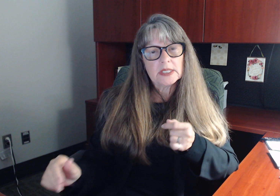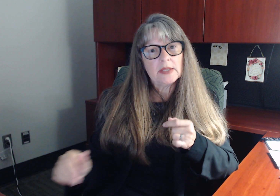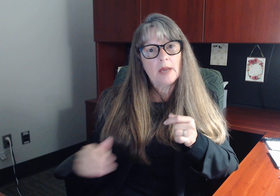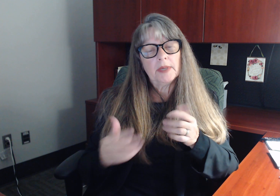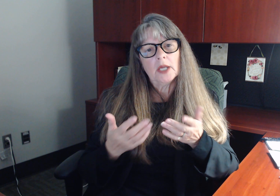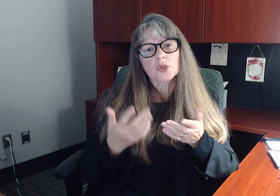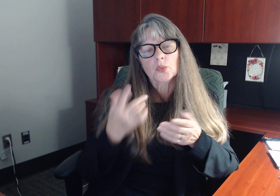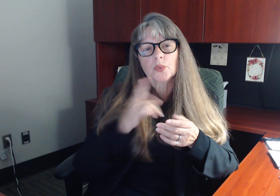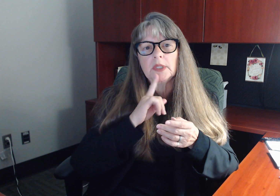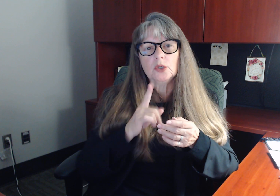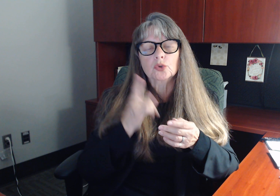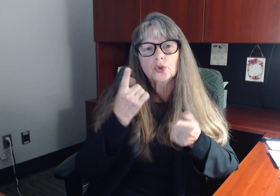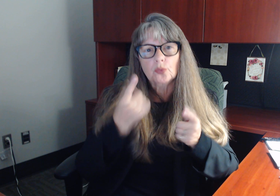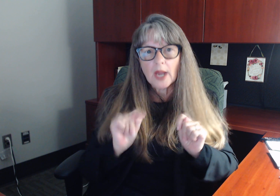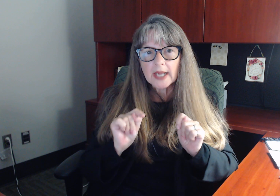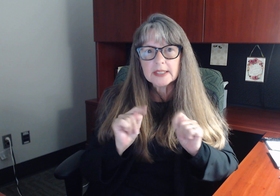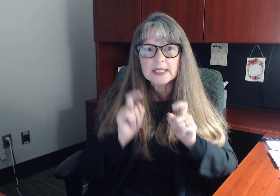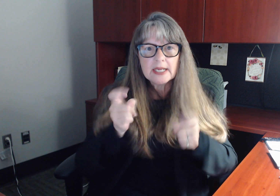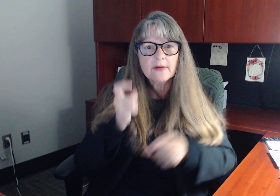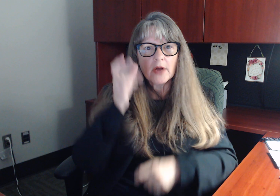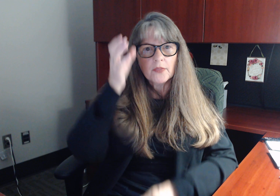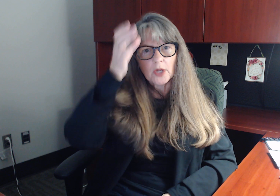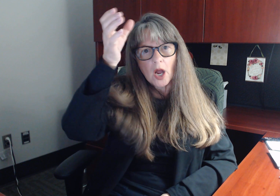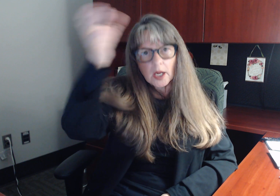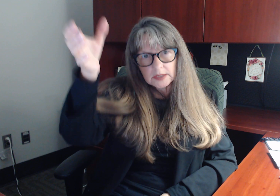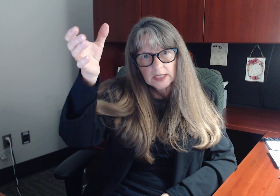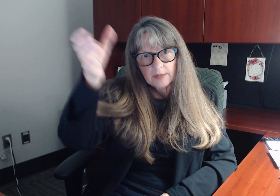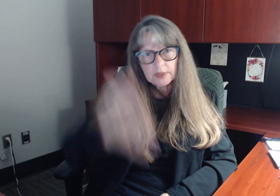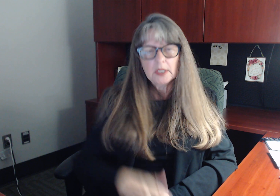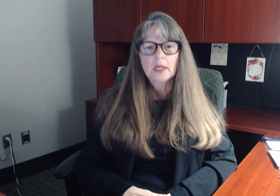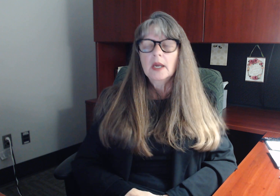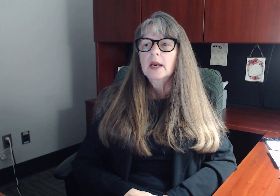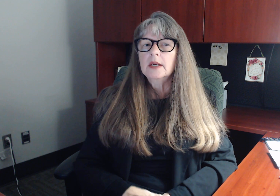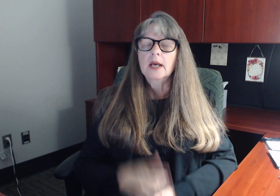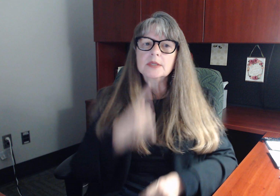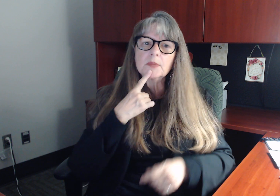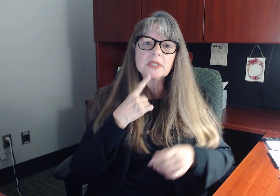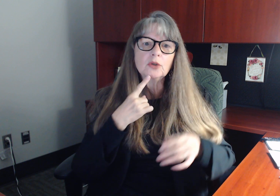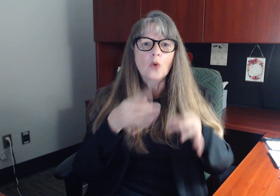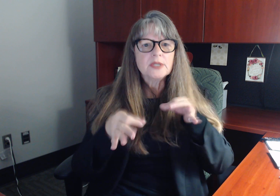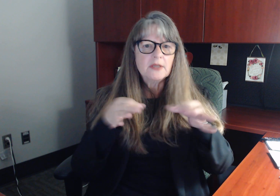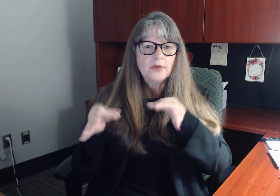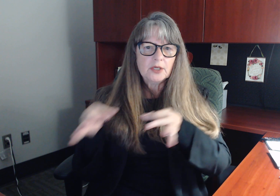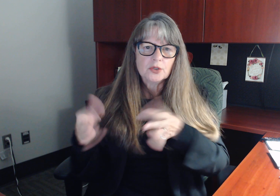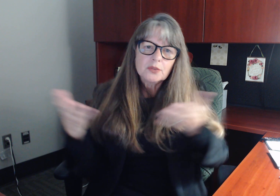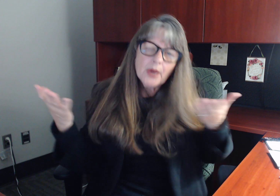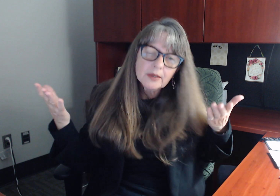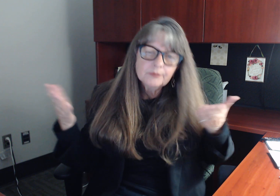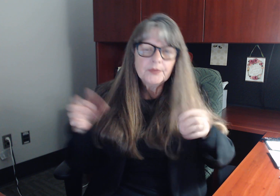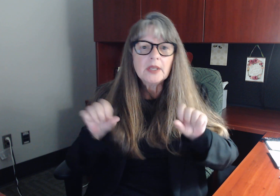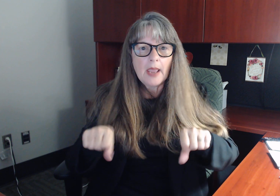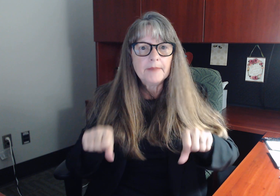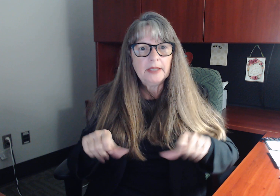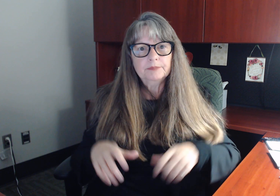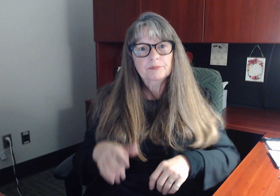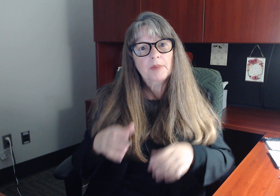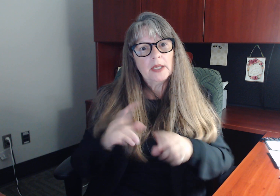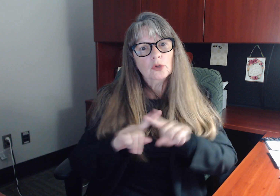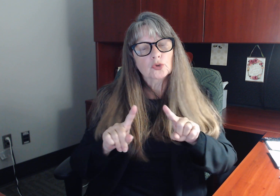that because really you're trying to give the concept. Someone said, oh, it's definitions. Well, it can be, but you're trying